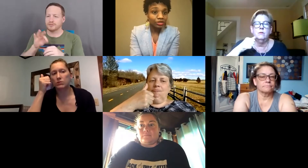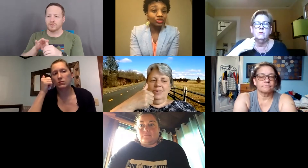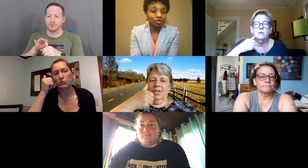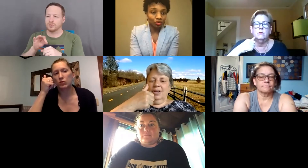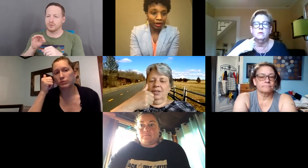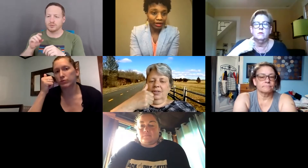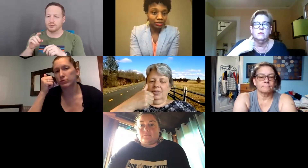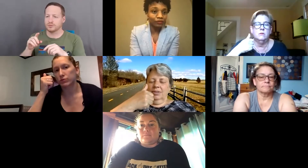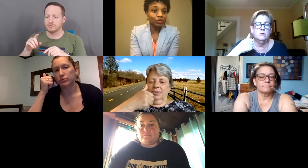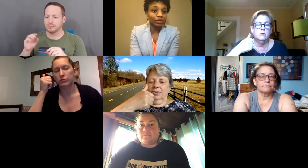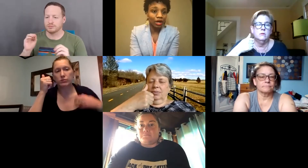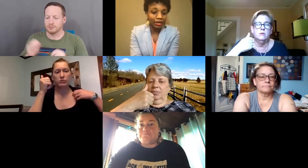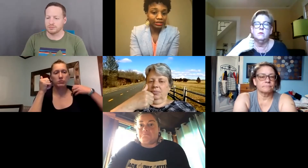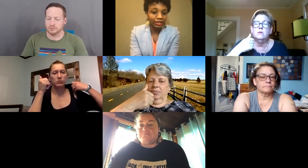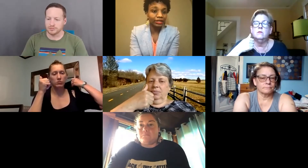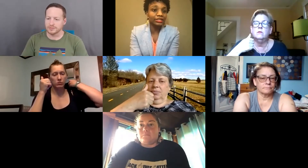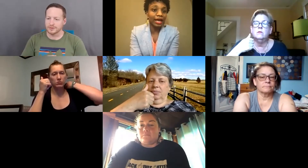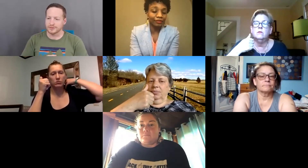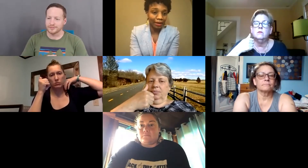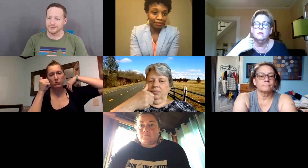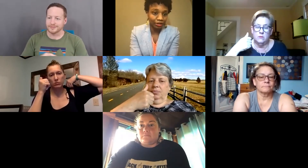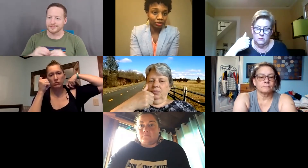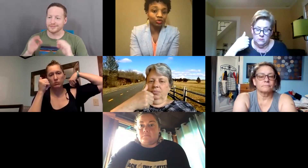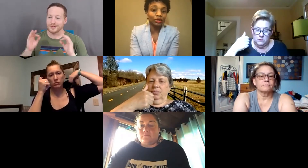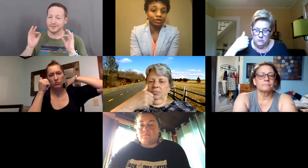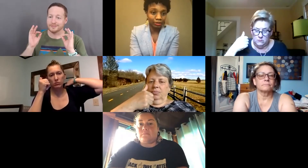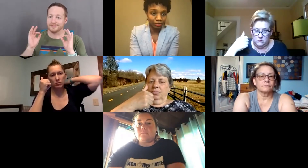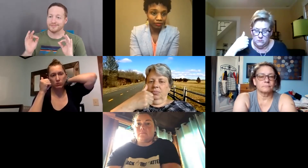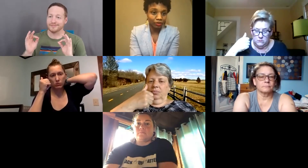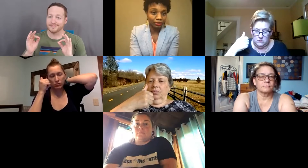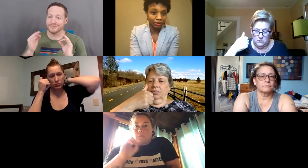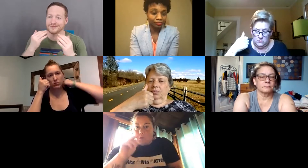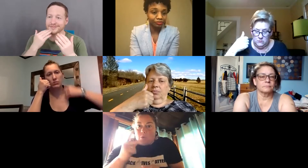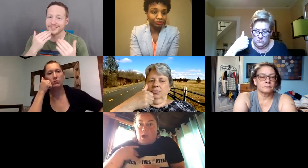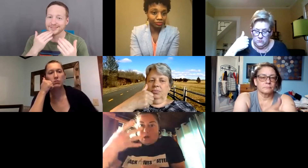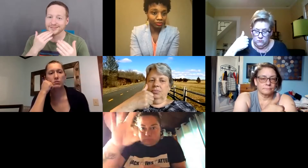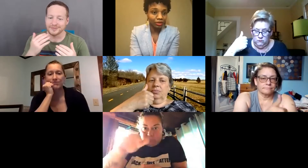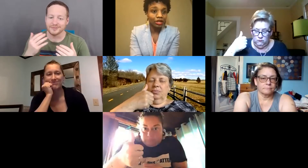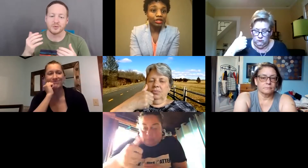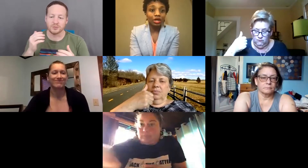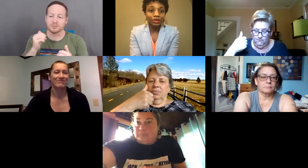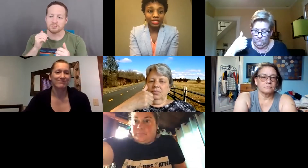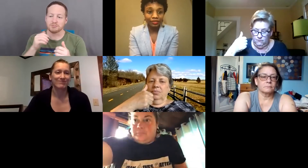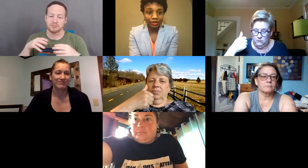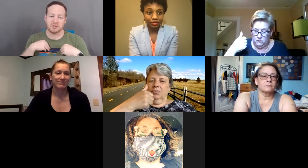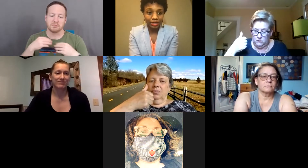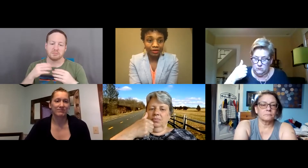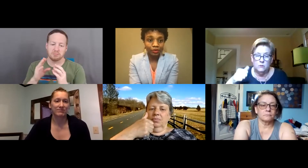So correct. So if you were not in attendance at that meeting, you were not able to vote. I want to say thank you to